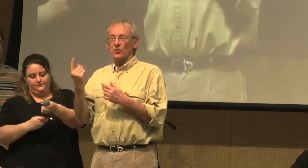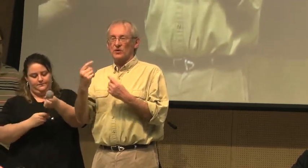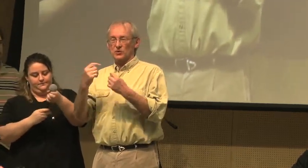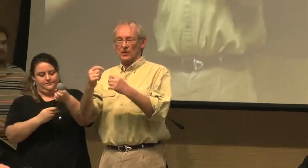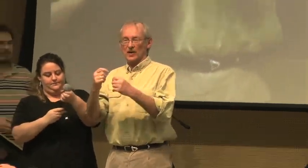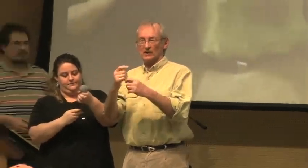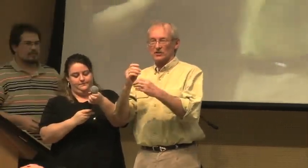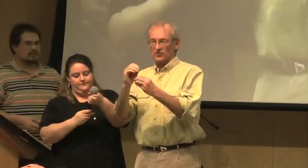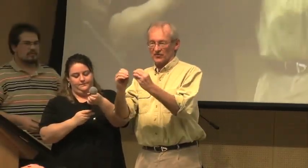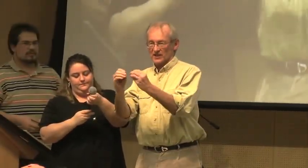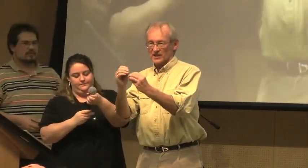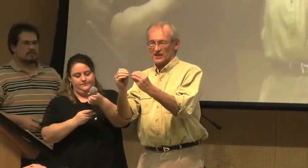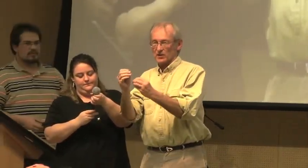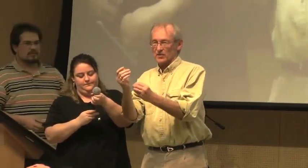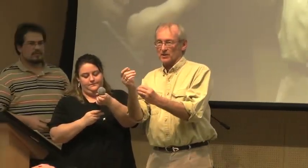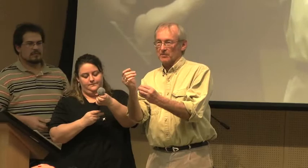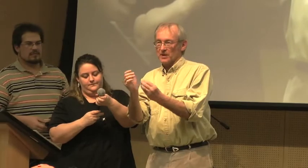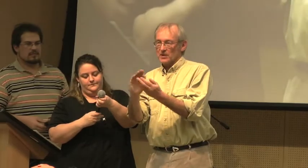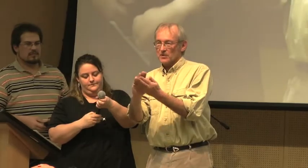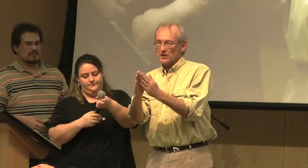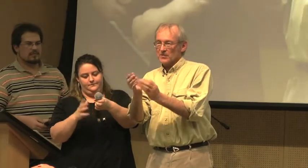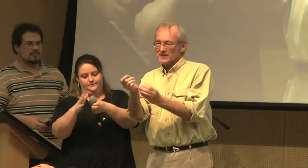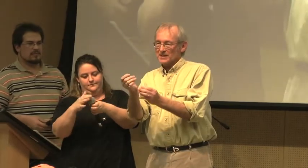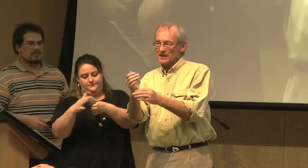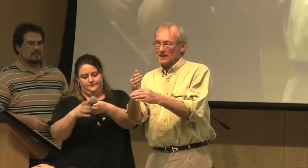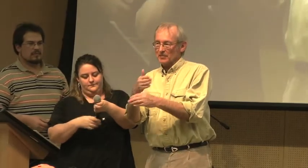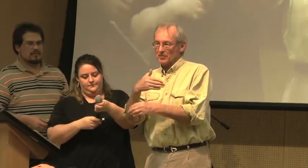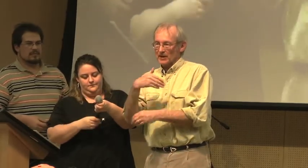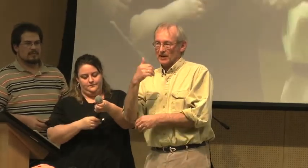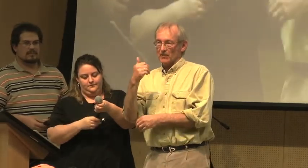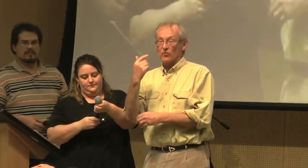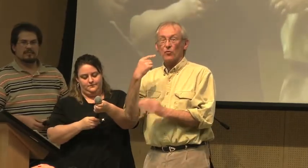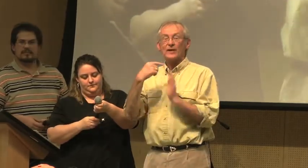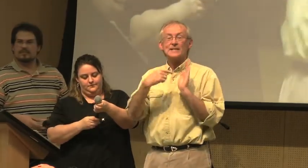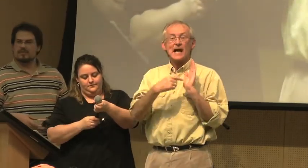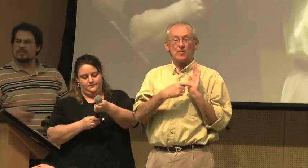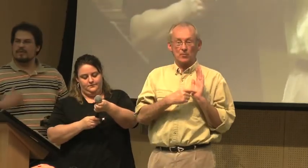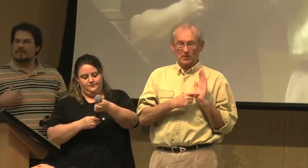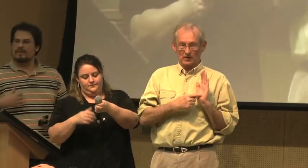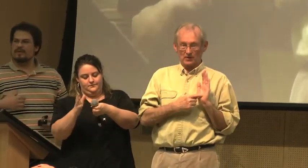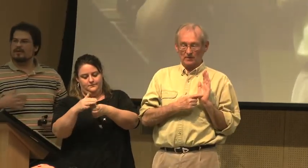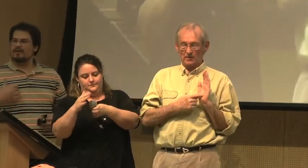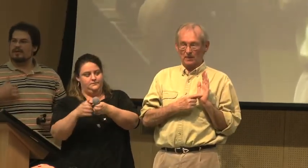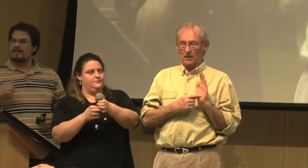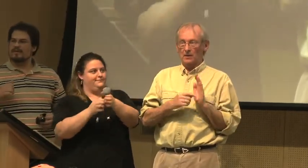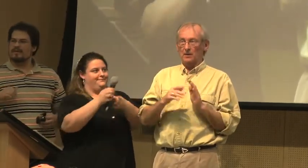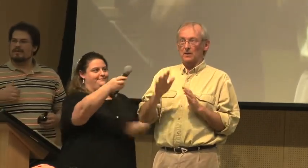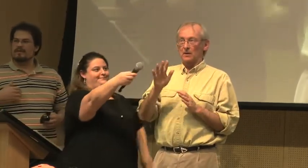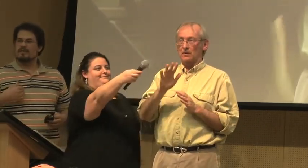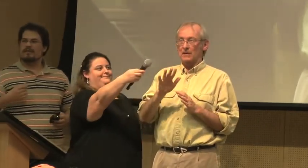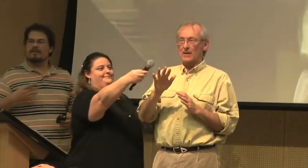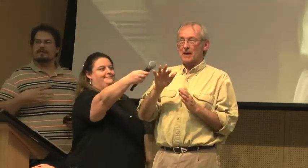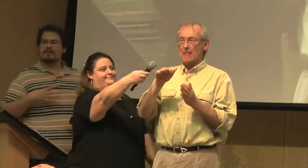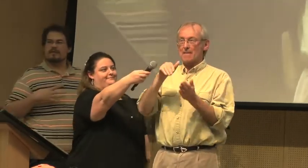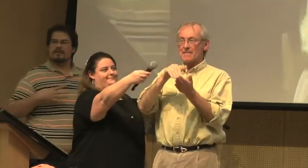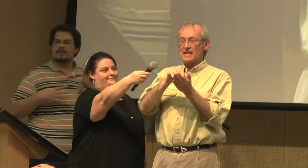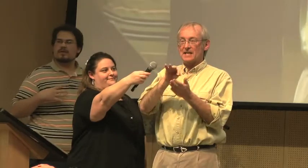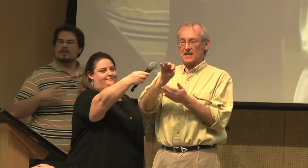always trying to fix it so it becomes just a little bit better. For example, that's at the